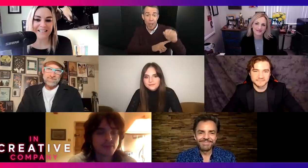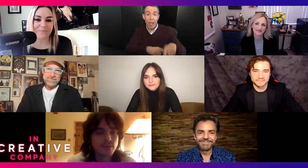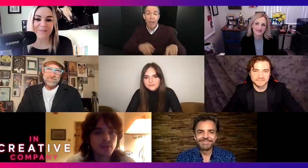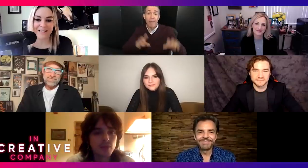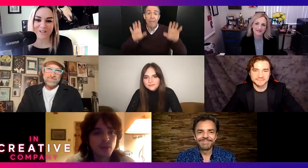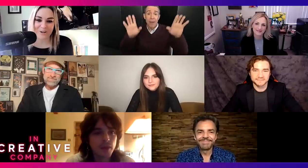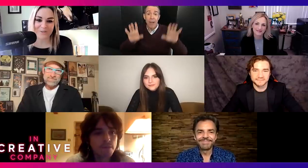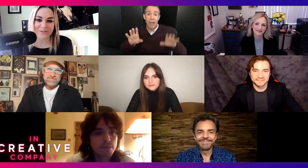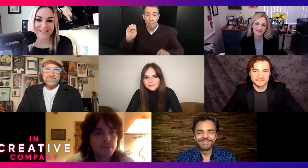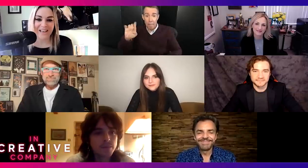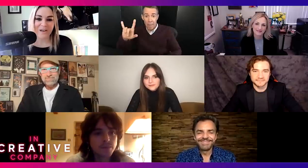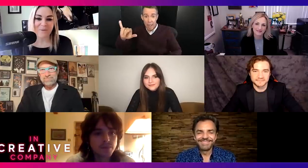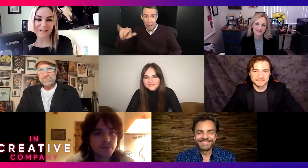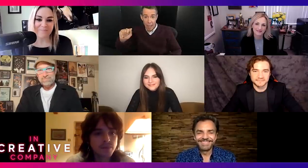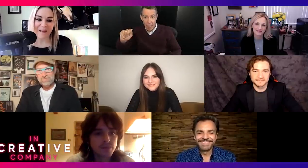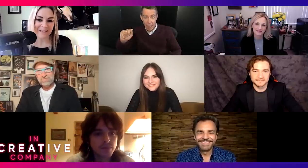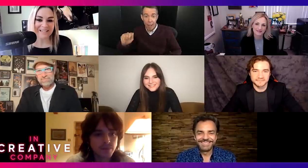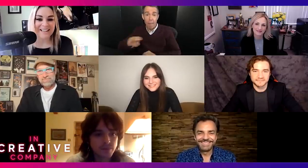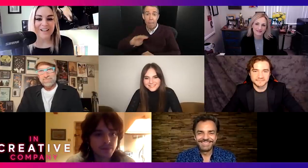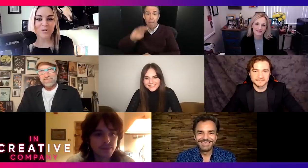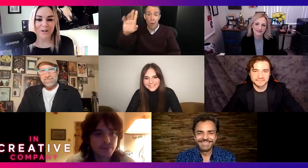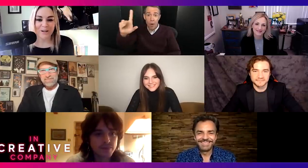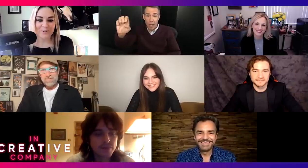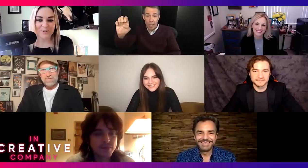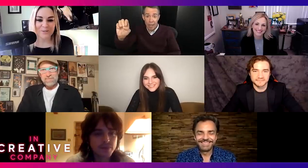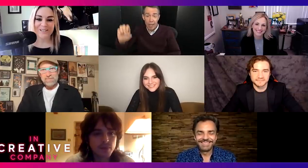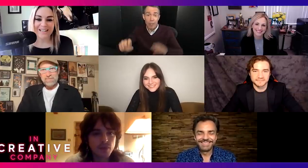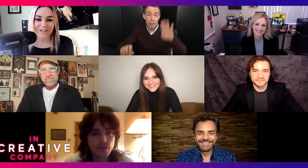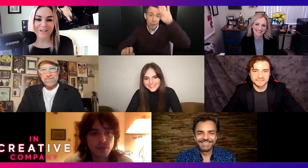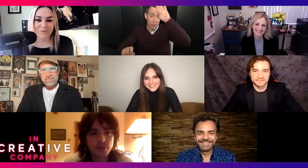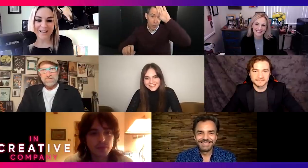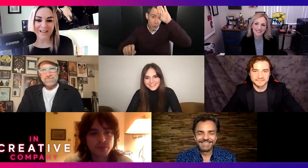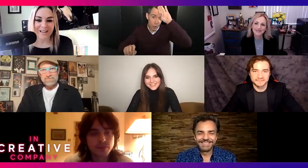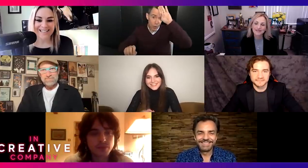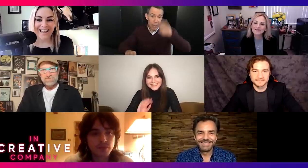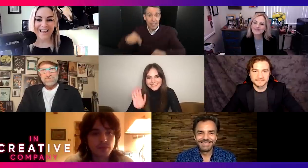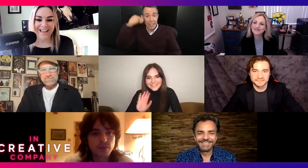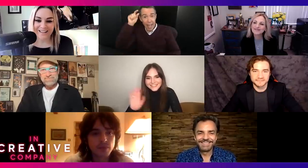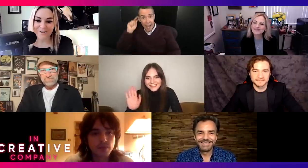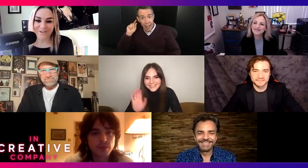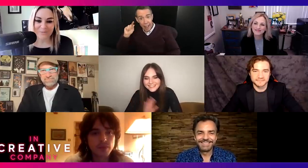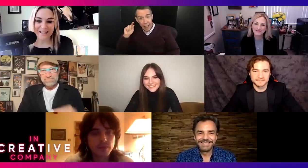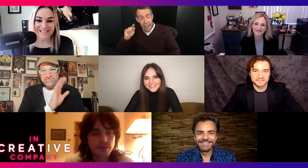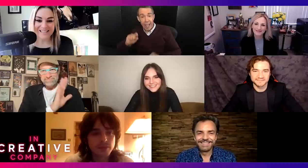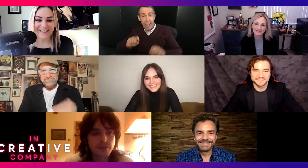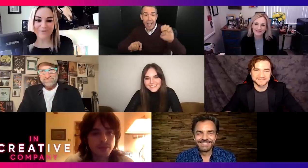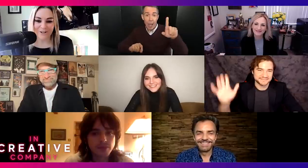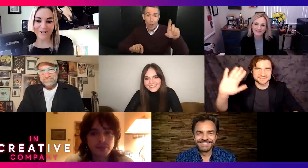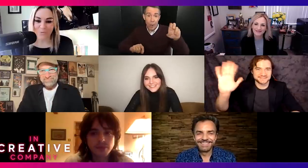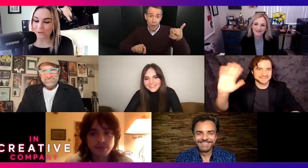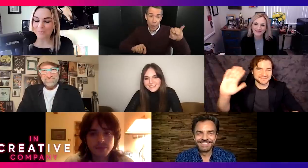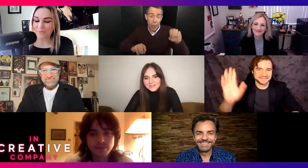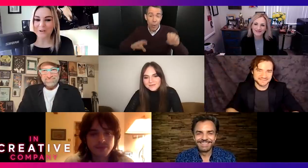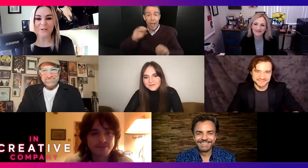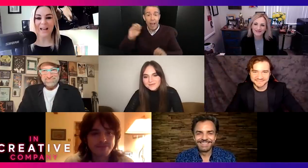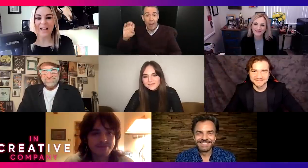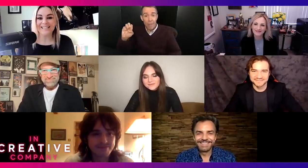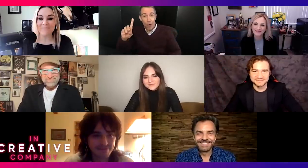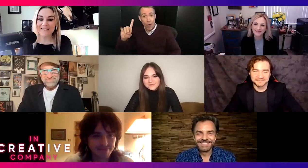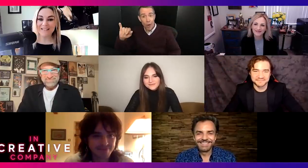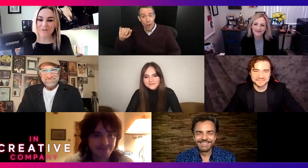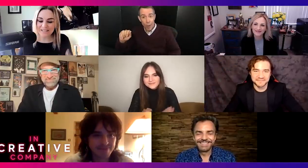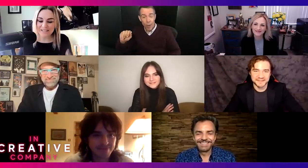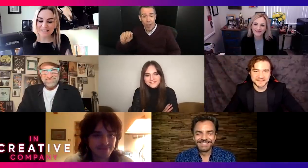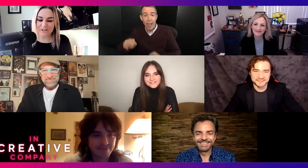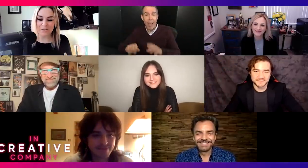the fantastic Emilia Jones, Marlee Matlin, Troy Kotsur, Daniel Durant, Eugenio Derbez, and Ferdia Walsh-Peelo.